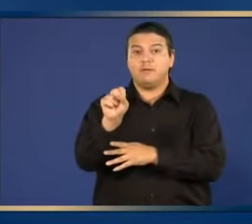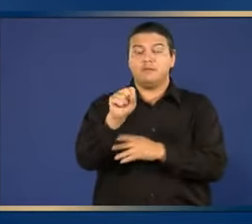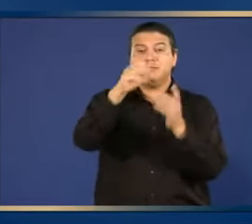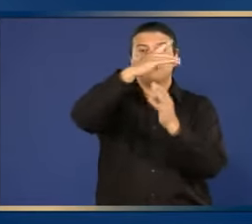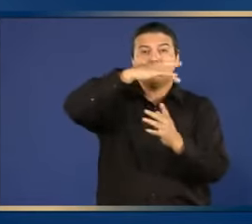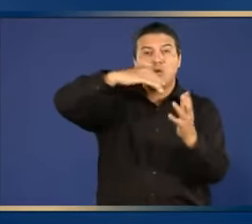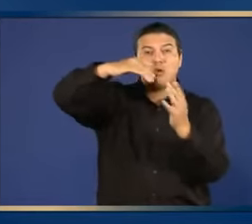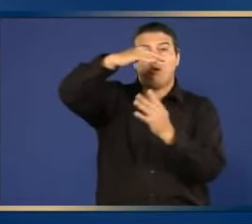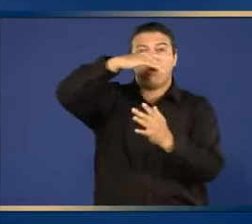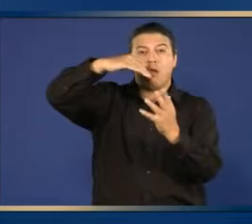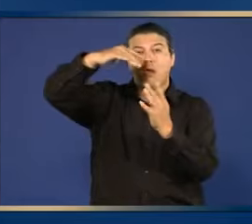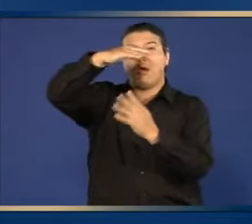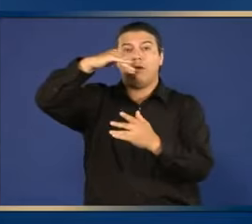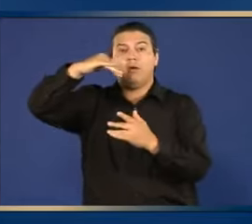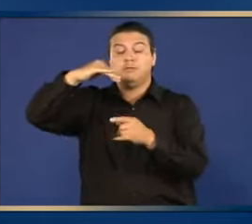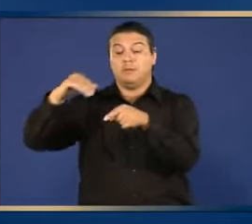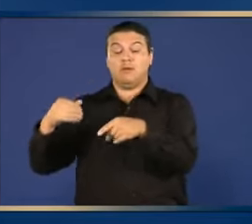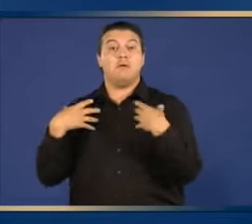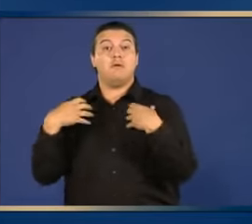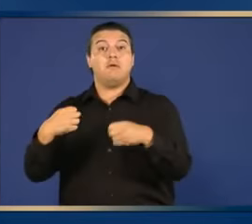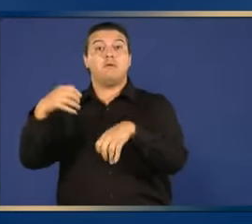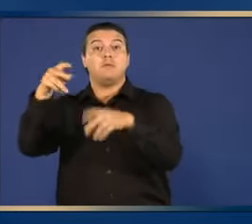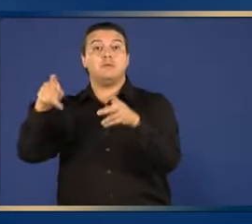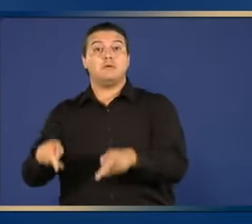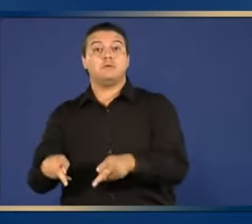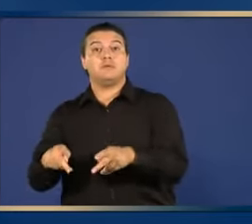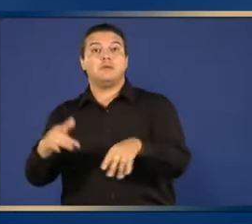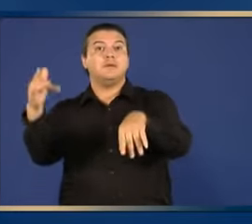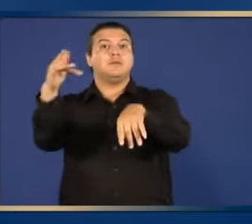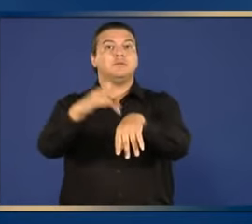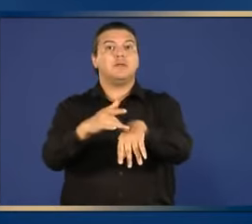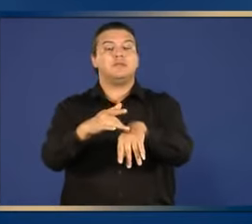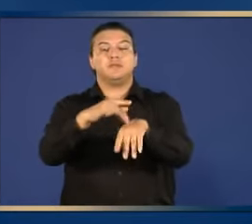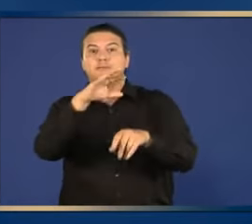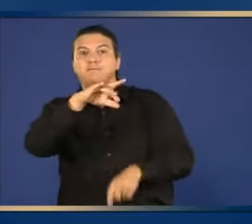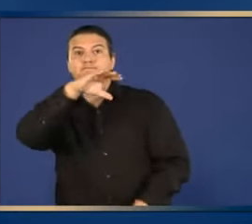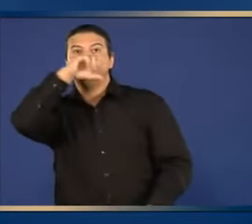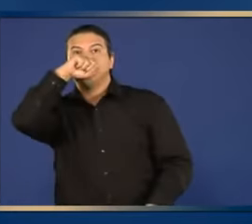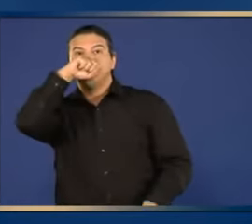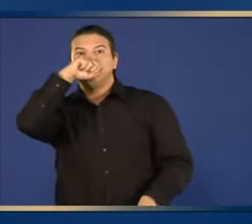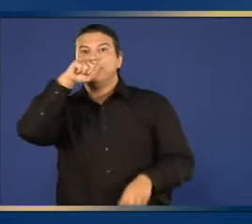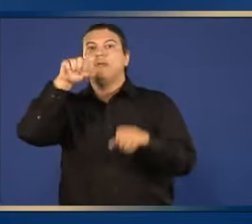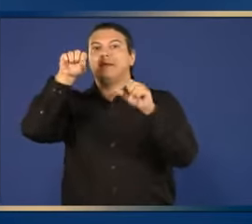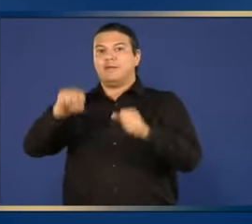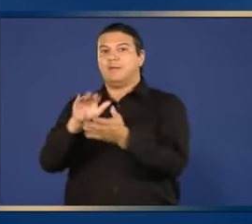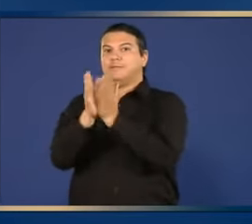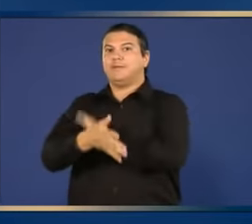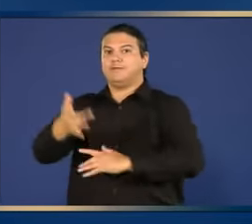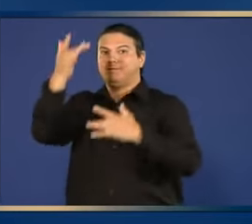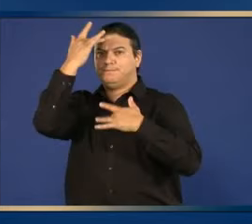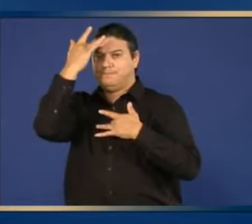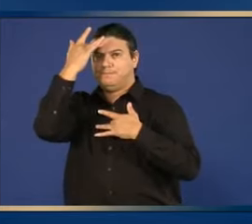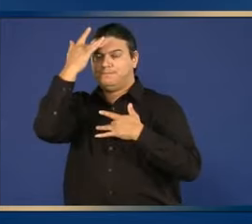Smallpox spreads when an infectious person coughs, sneezes, or